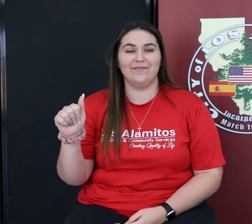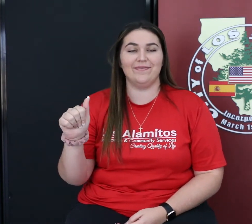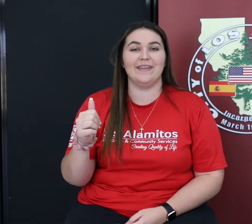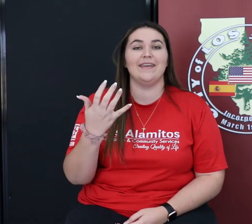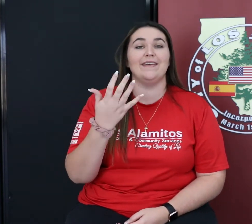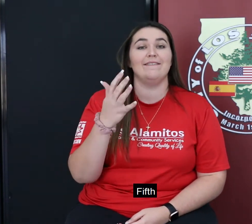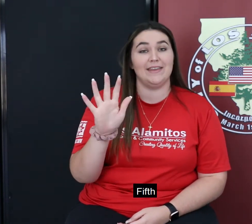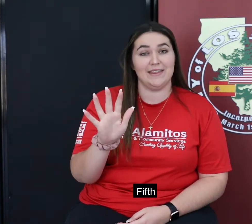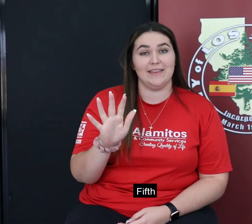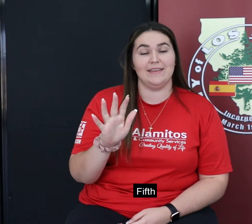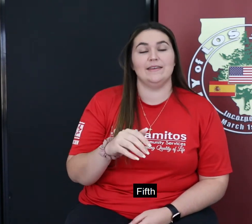Fifth,